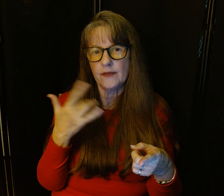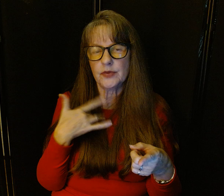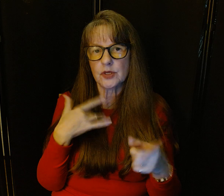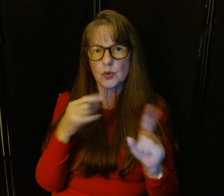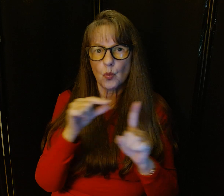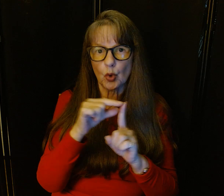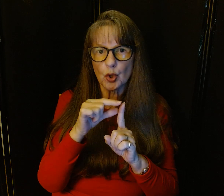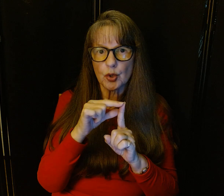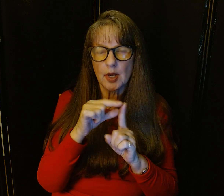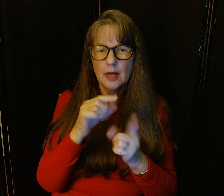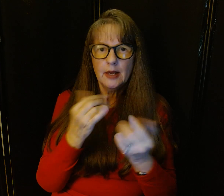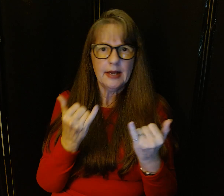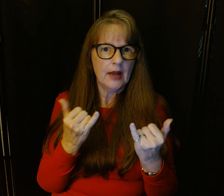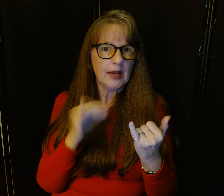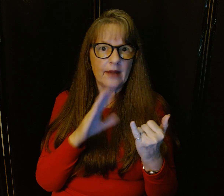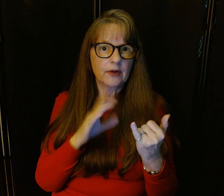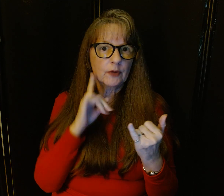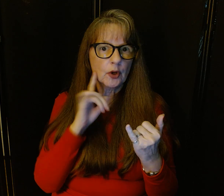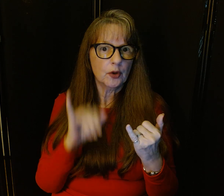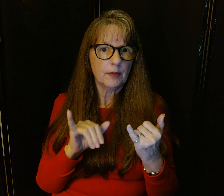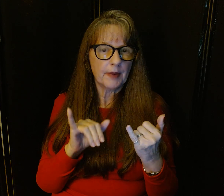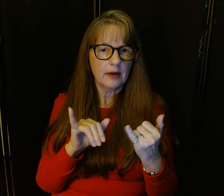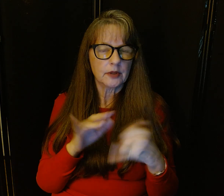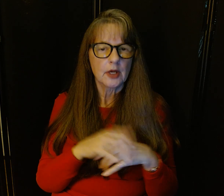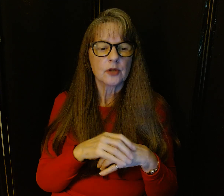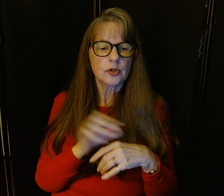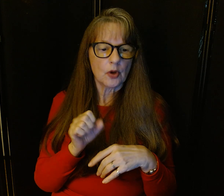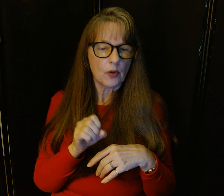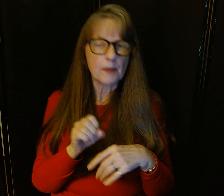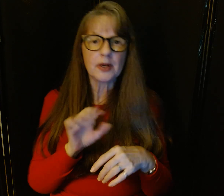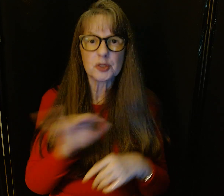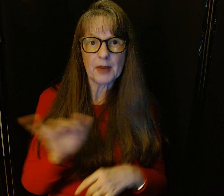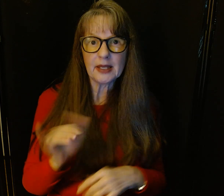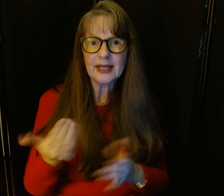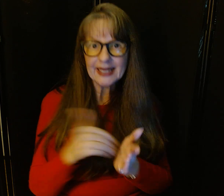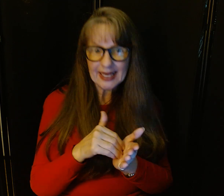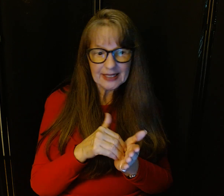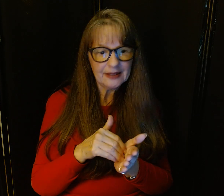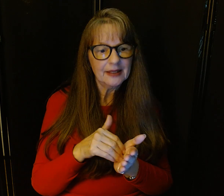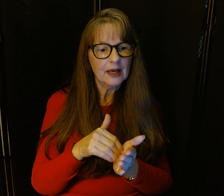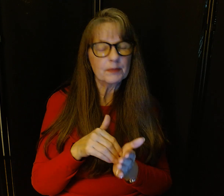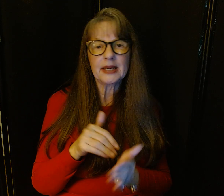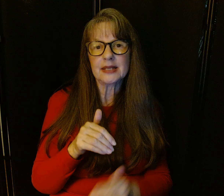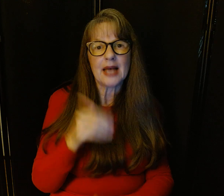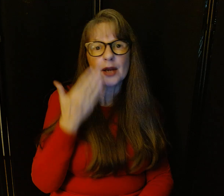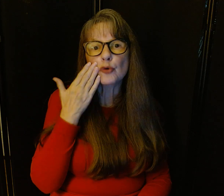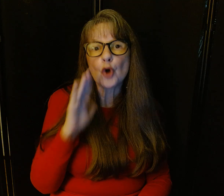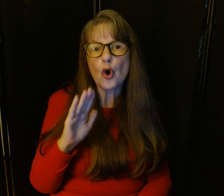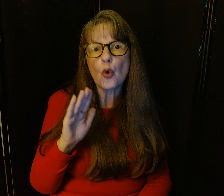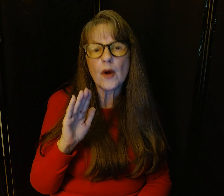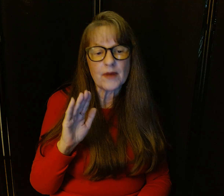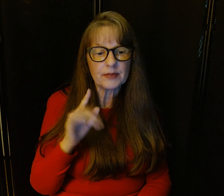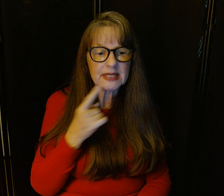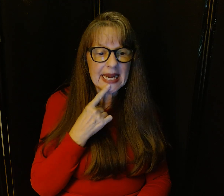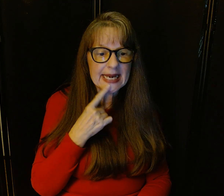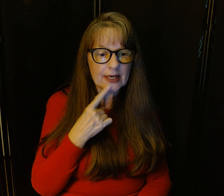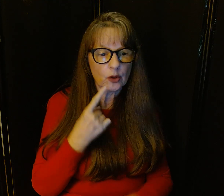this word now that I have never heard about. So I'm going to spell it again, because I don't know if I'm saying it